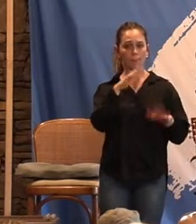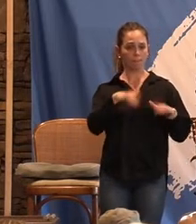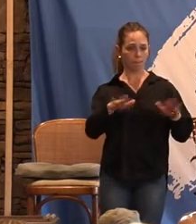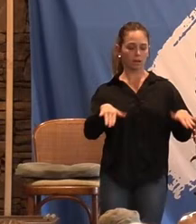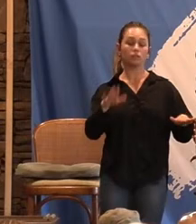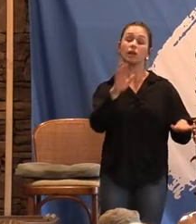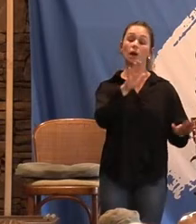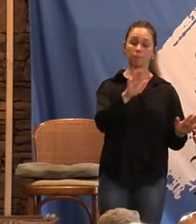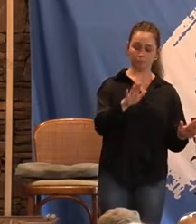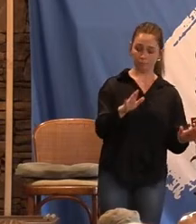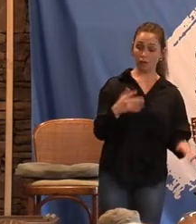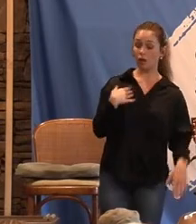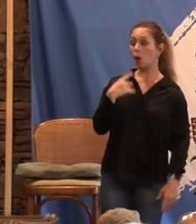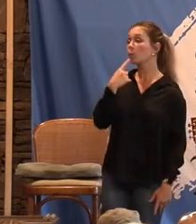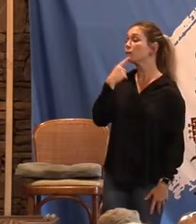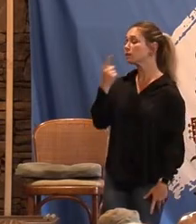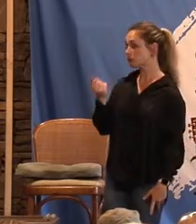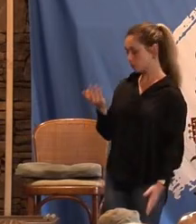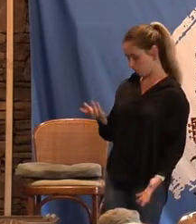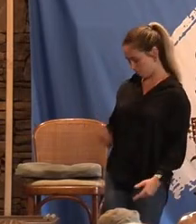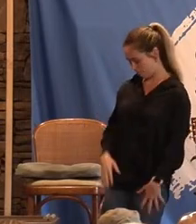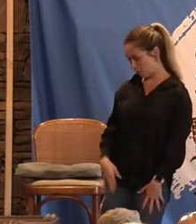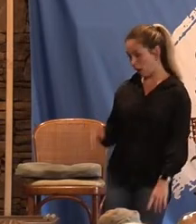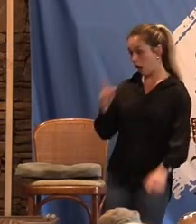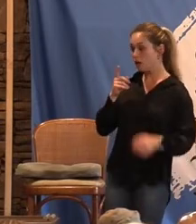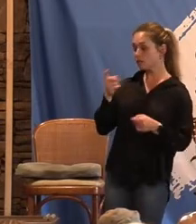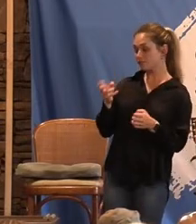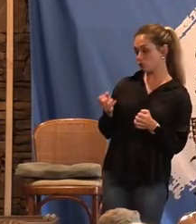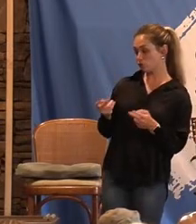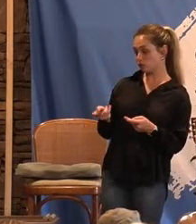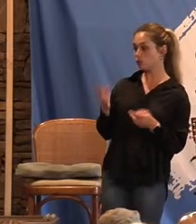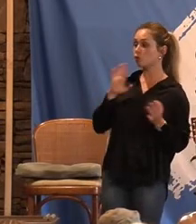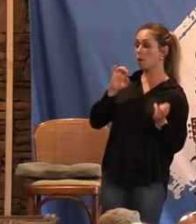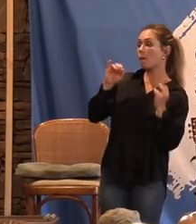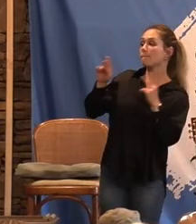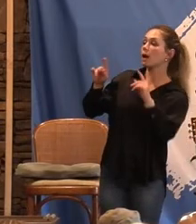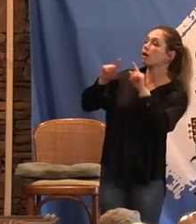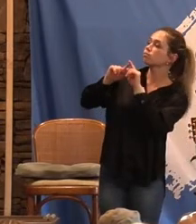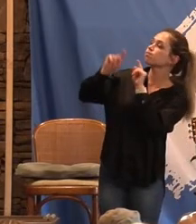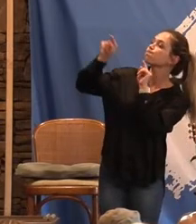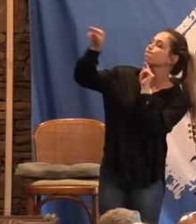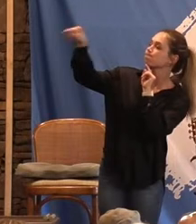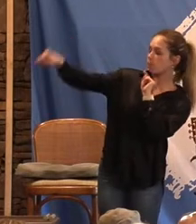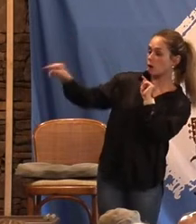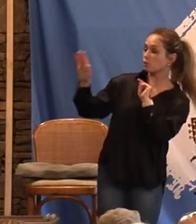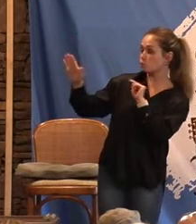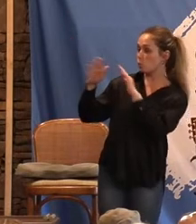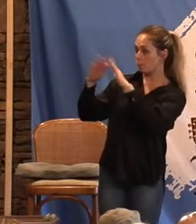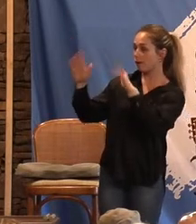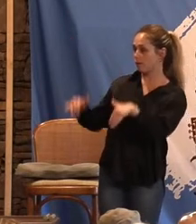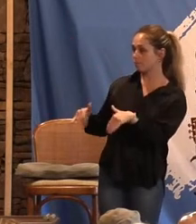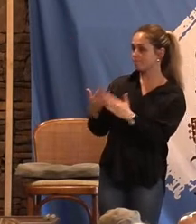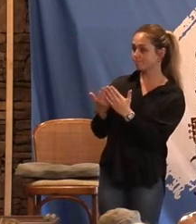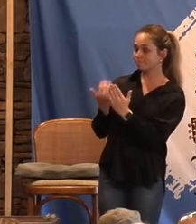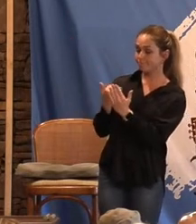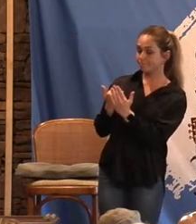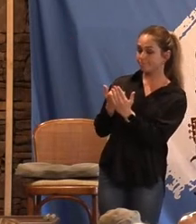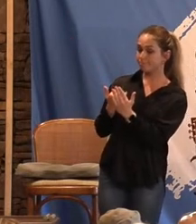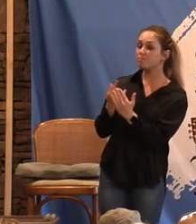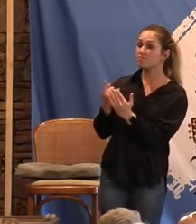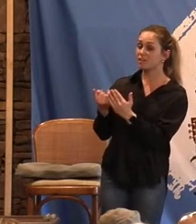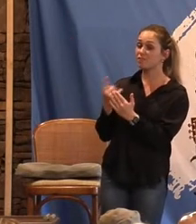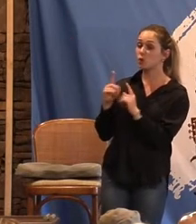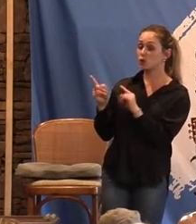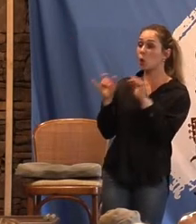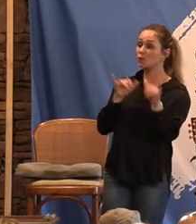said, now, Miss Nana, I'm going to tell you what. I'm going to give you a chance to go back across the water where you live before you